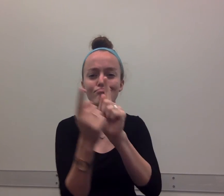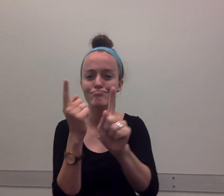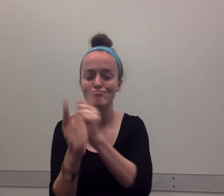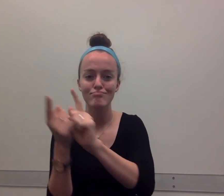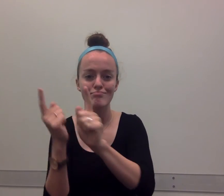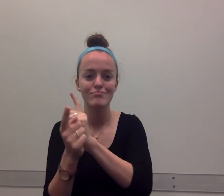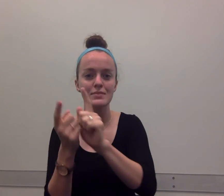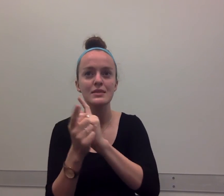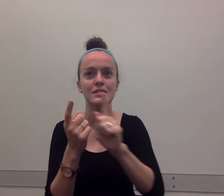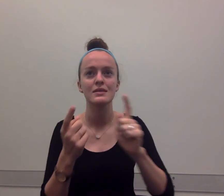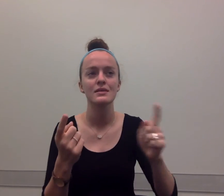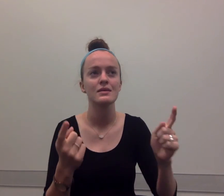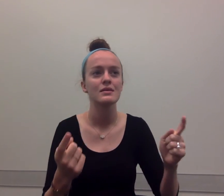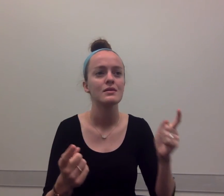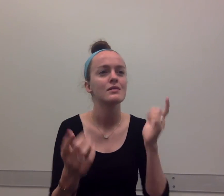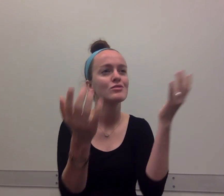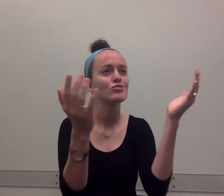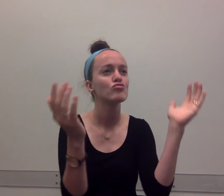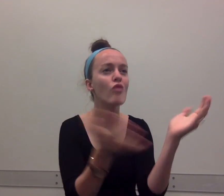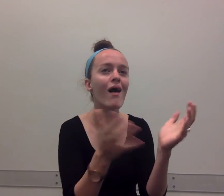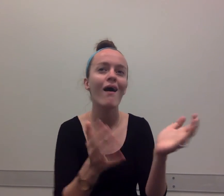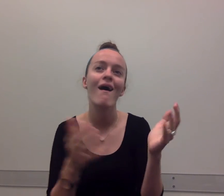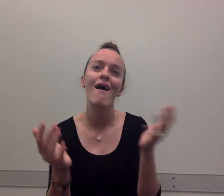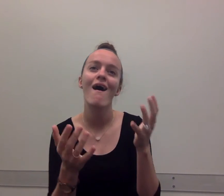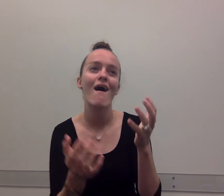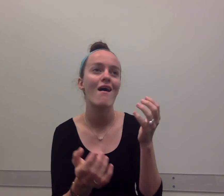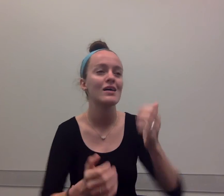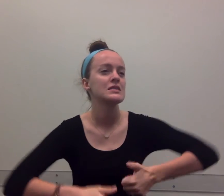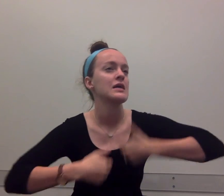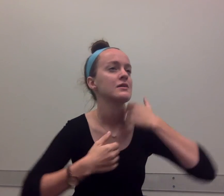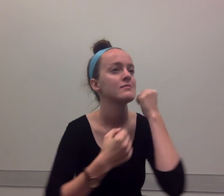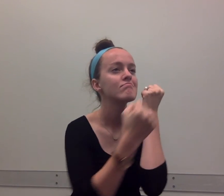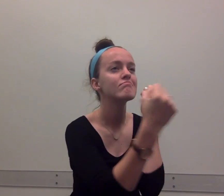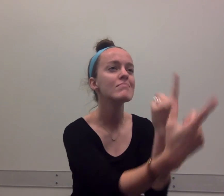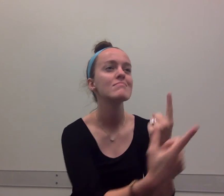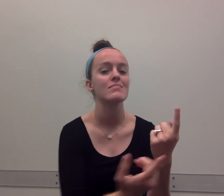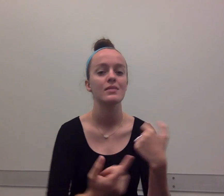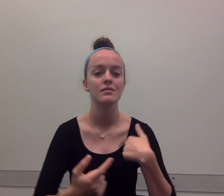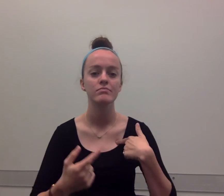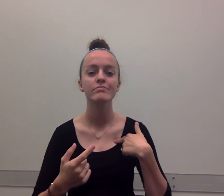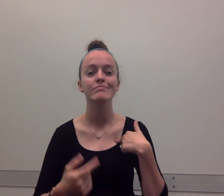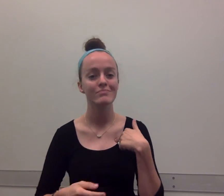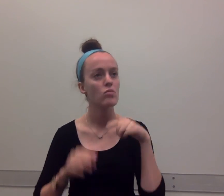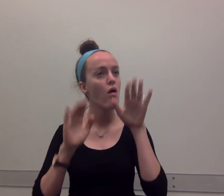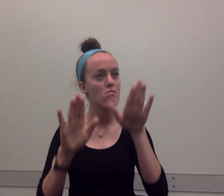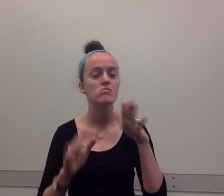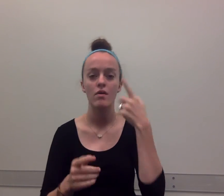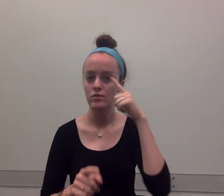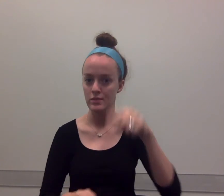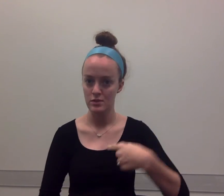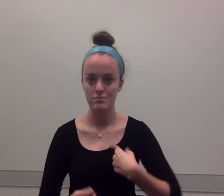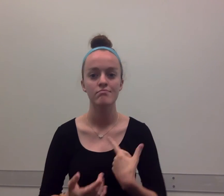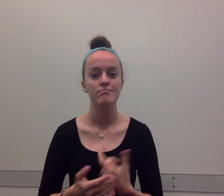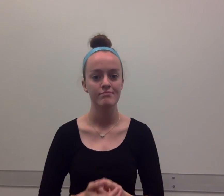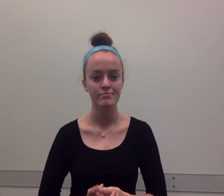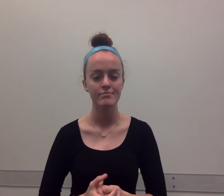able to play a role in their lives. So it's really a great thing for me, and especially with my the job that I've